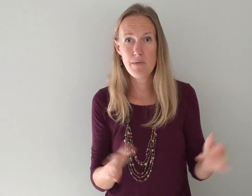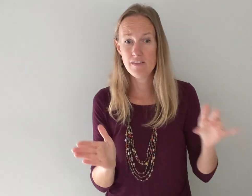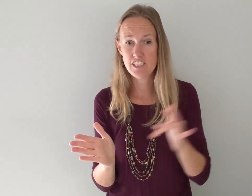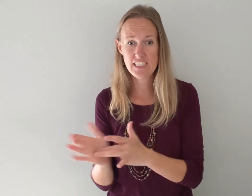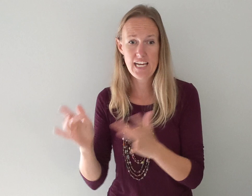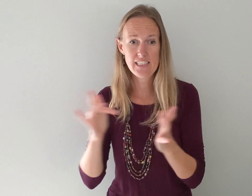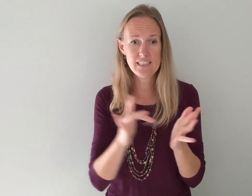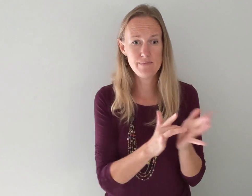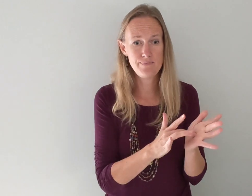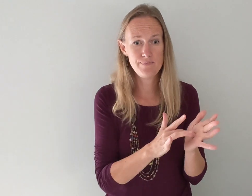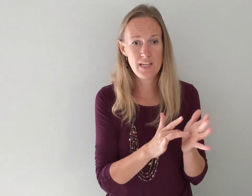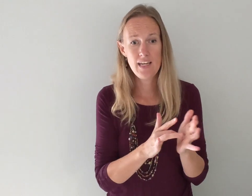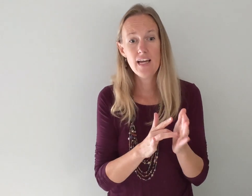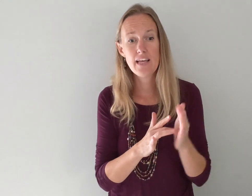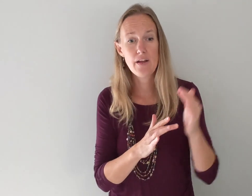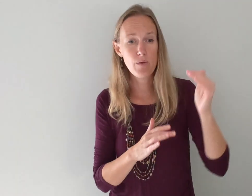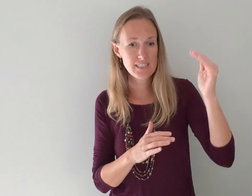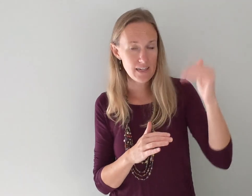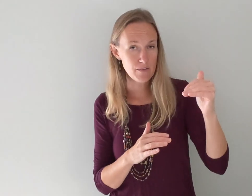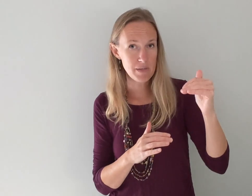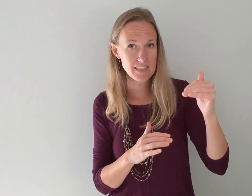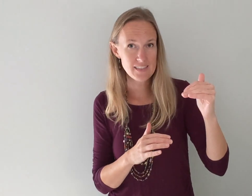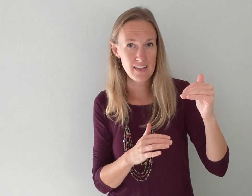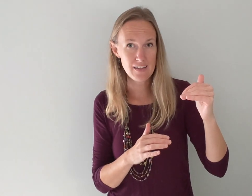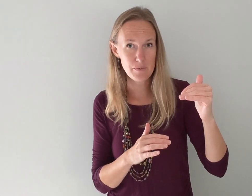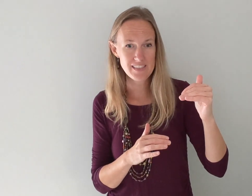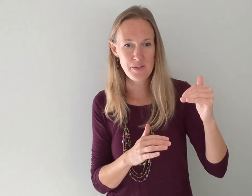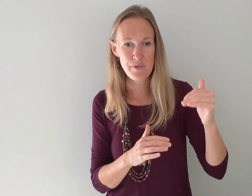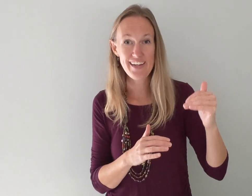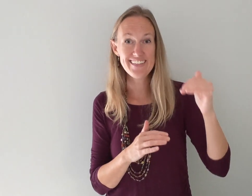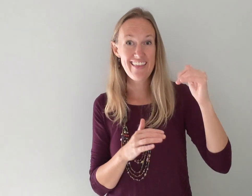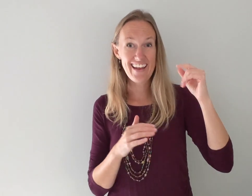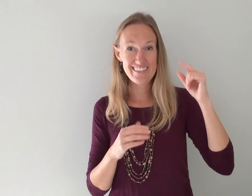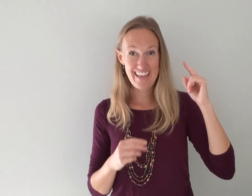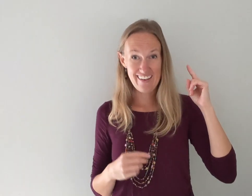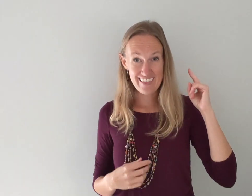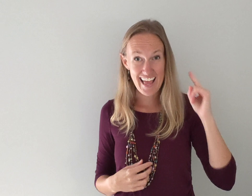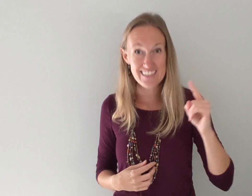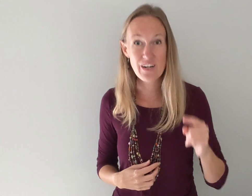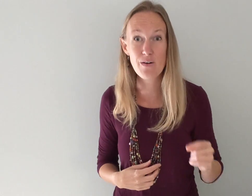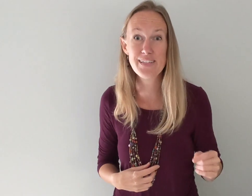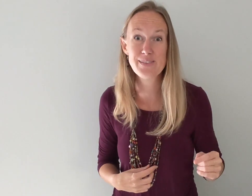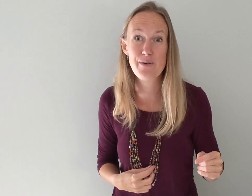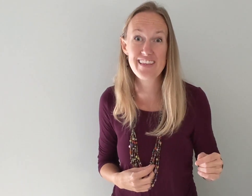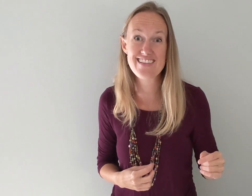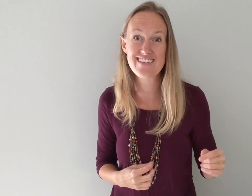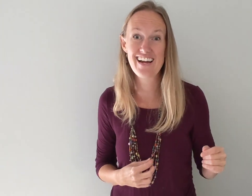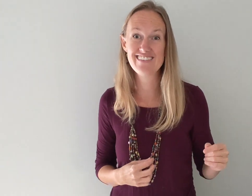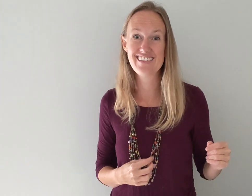of Jesus. And then once again, it repeats a little piece of the bridge, and then it's that last chorus one last time. So let's